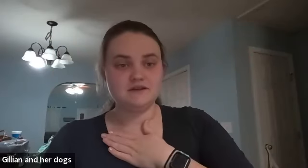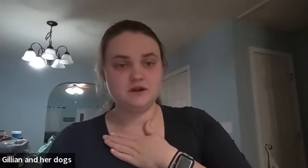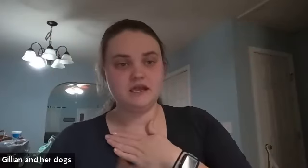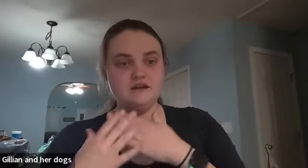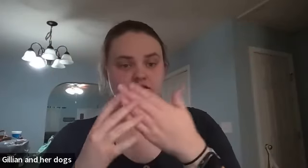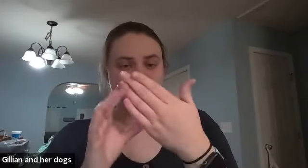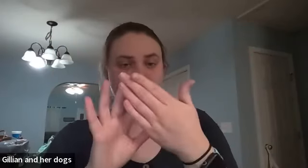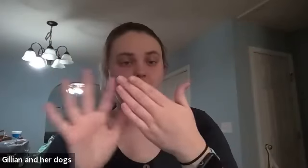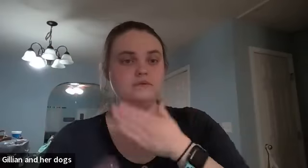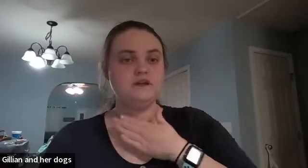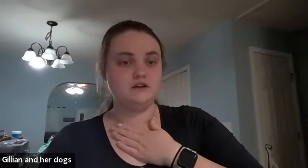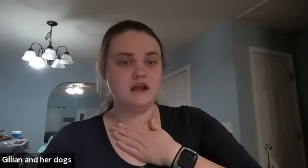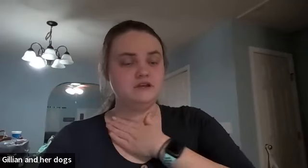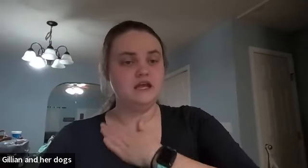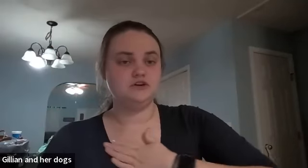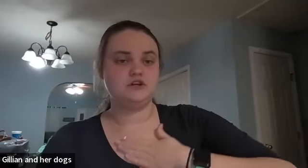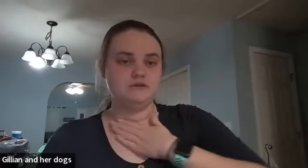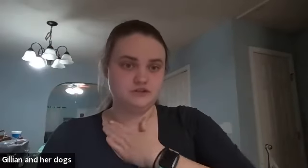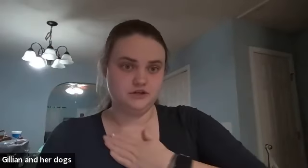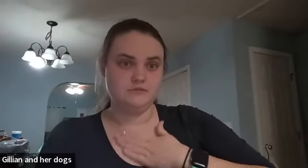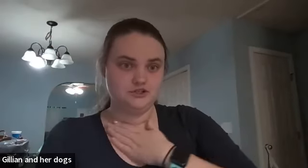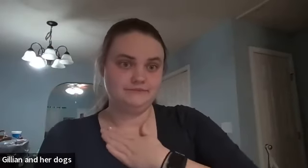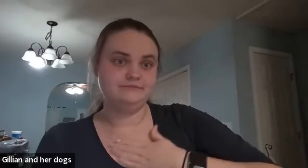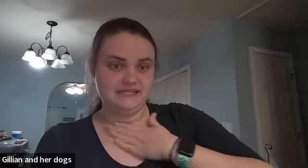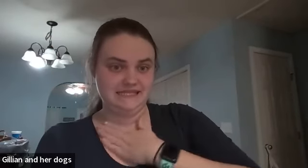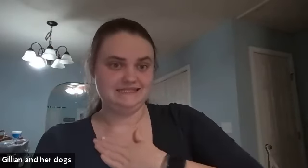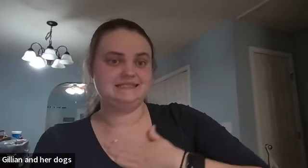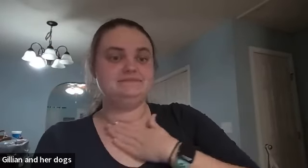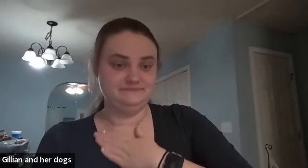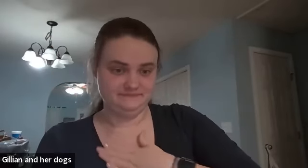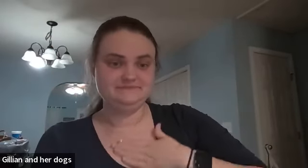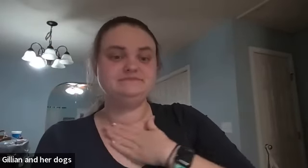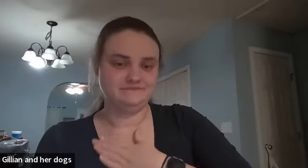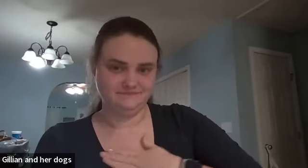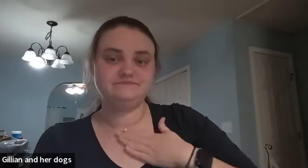have your hand open and you're going to have it and you're going to go in a circular motion. Please.